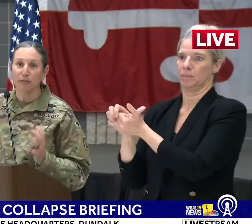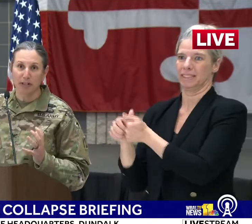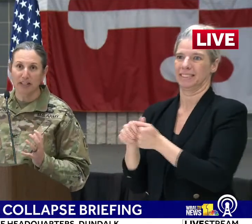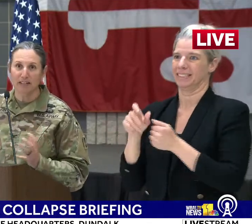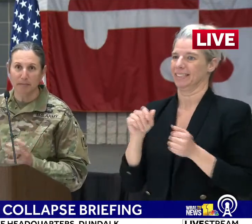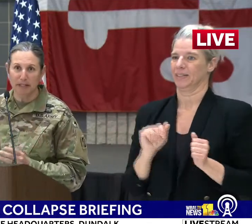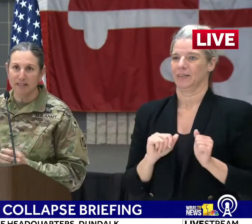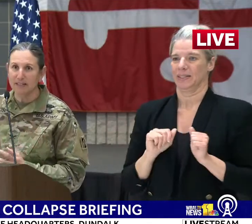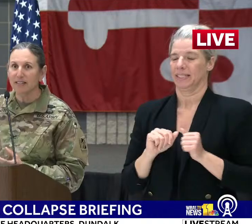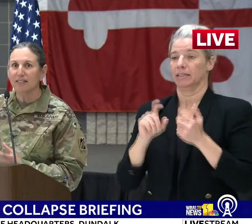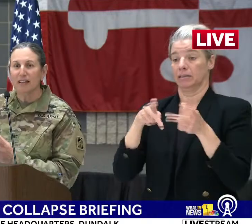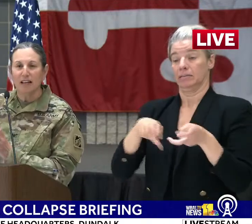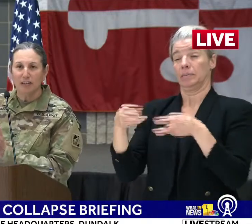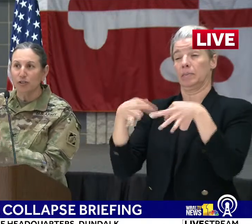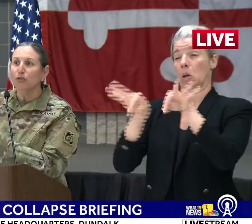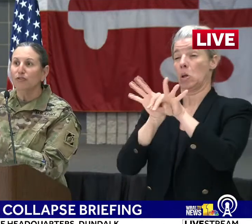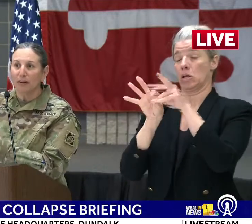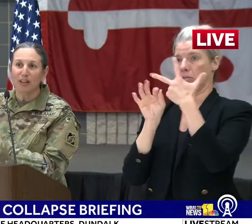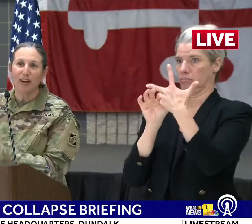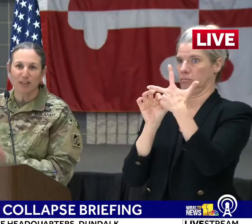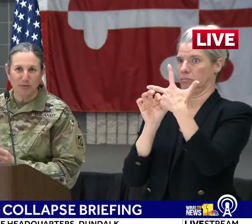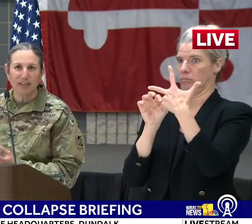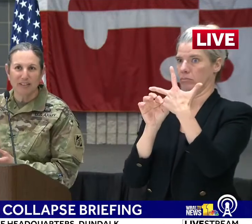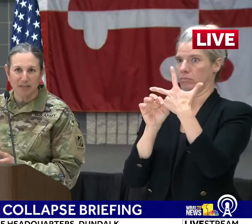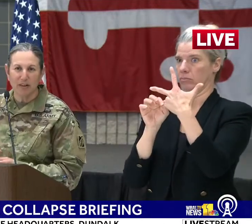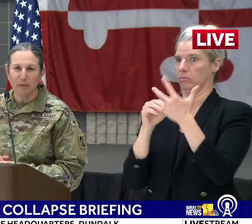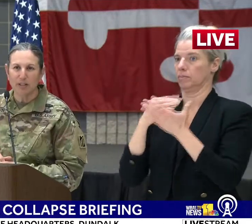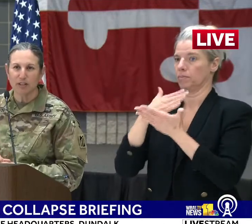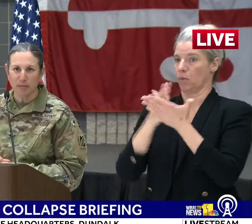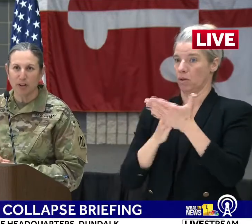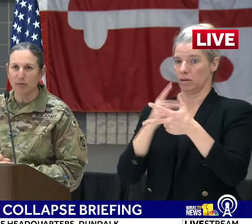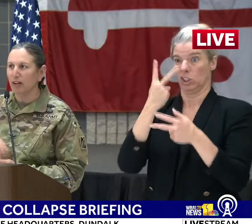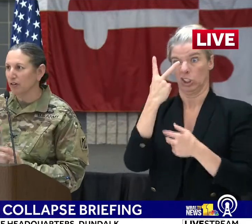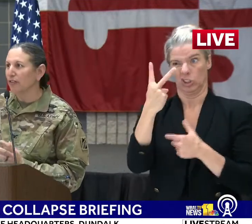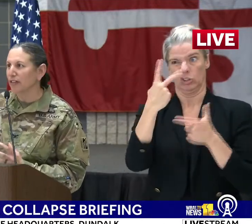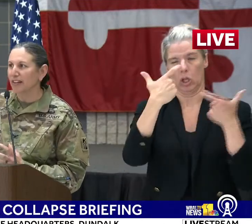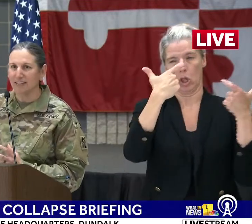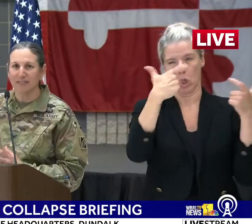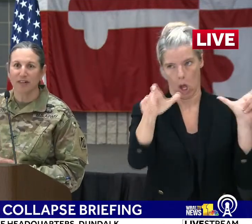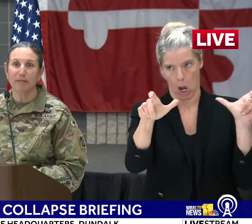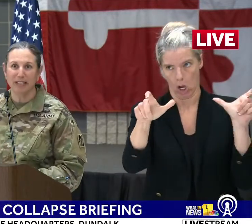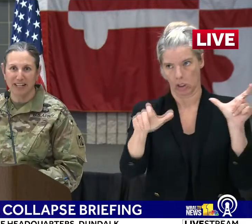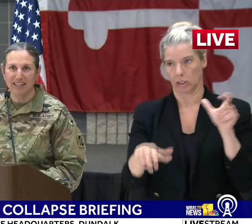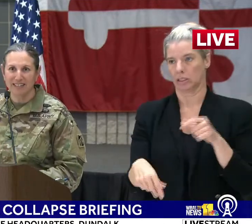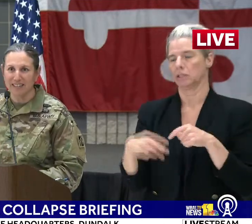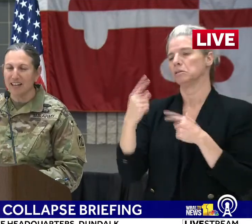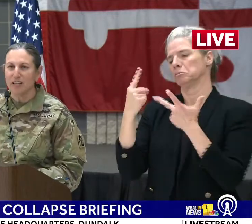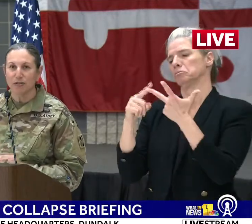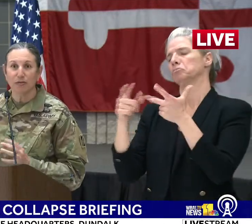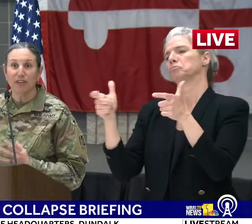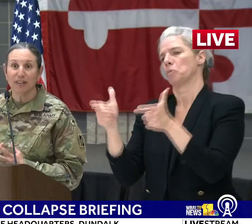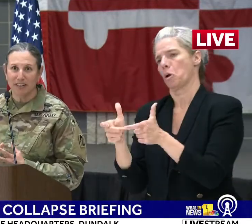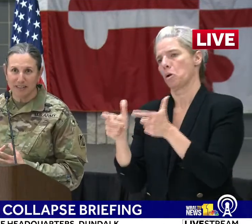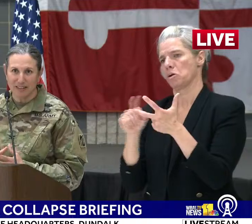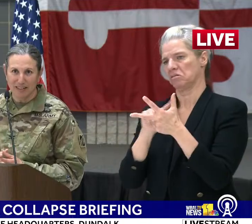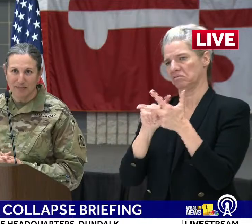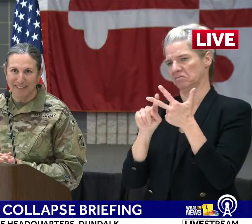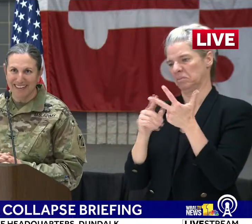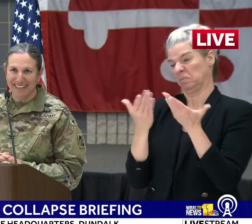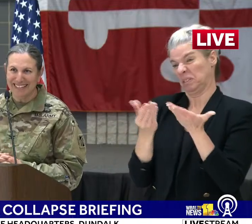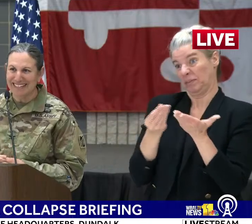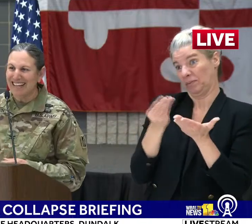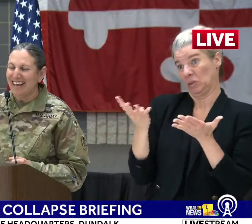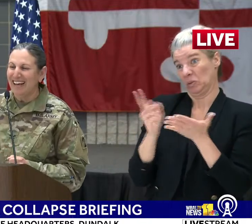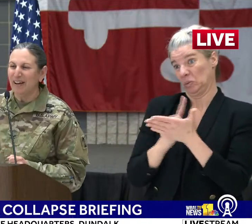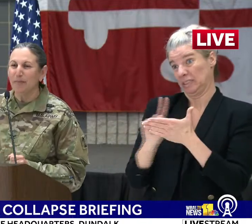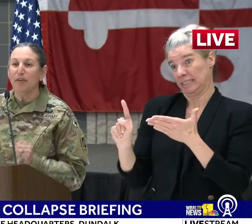in three pieces, two very large ones and one smaller one over the next coming days. So we're very